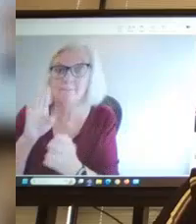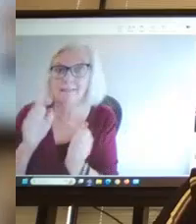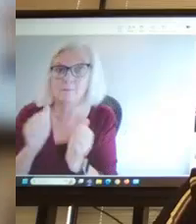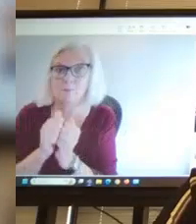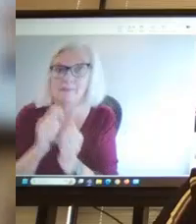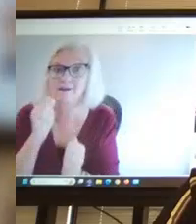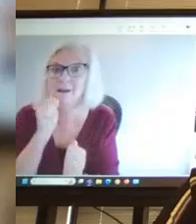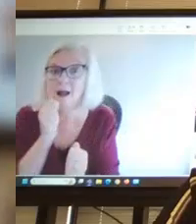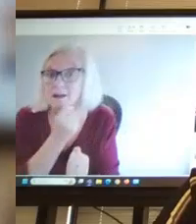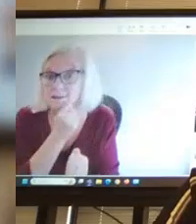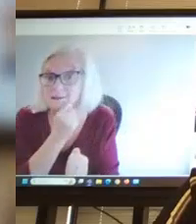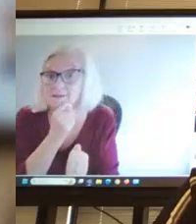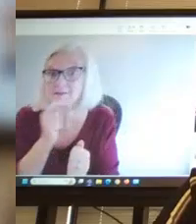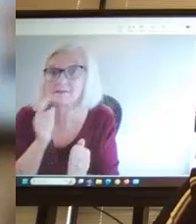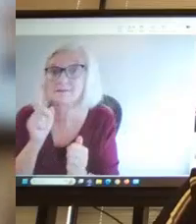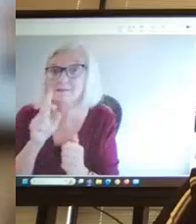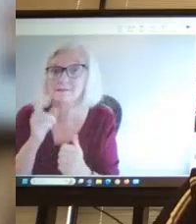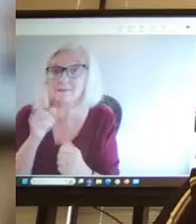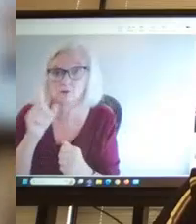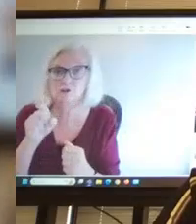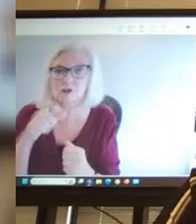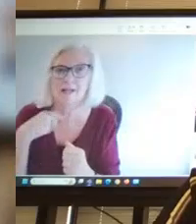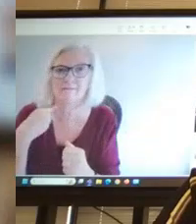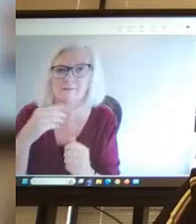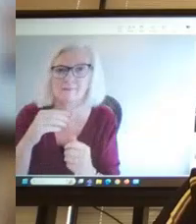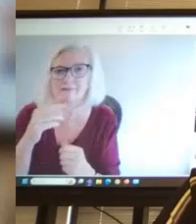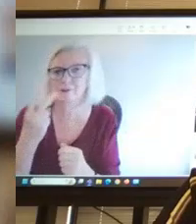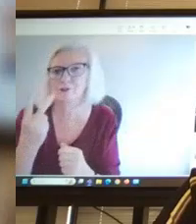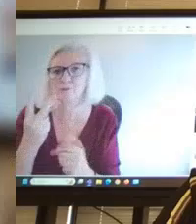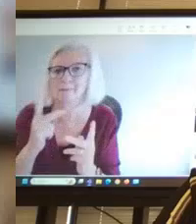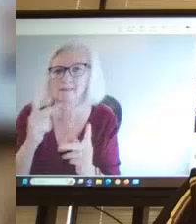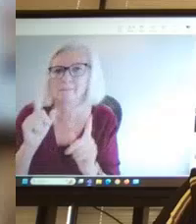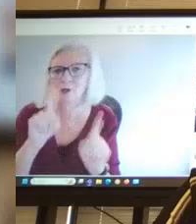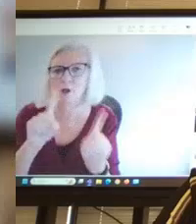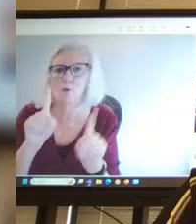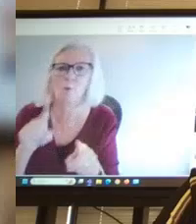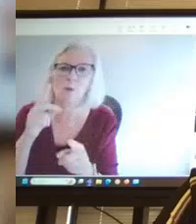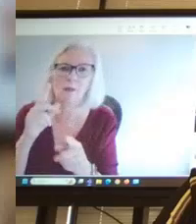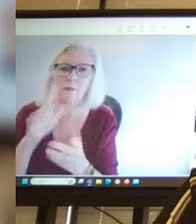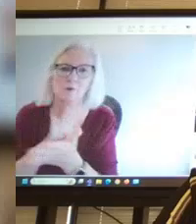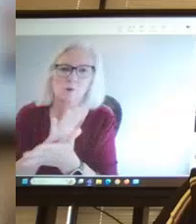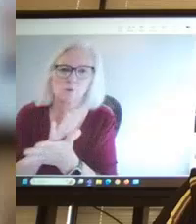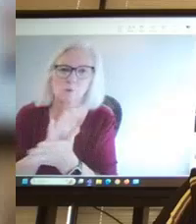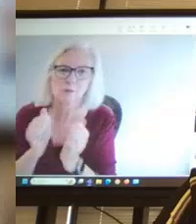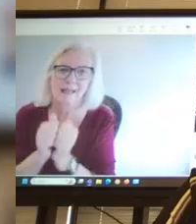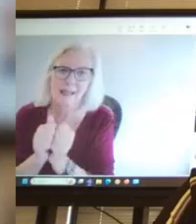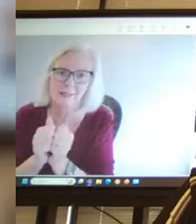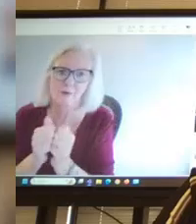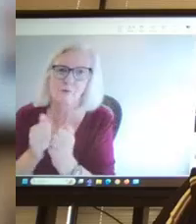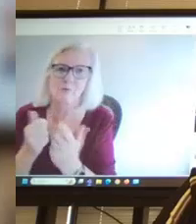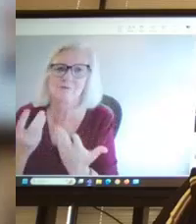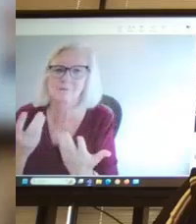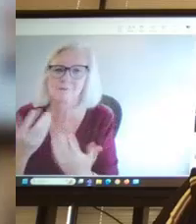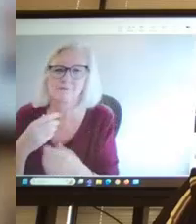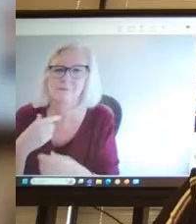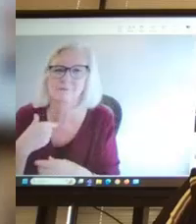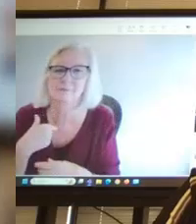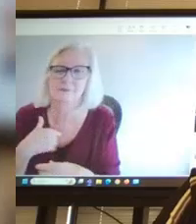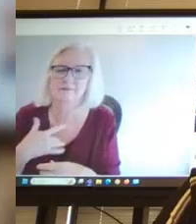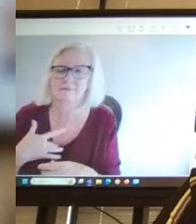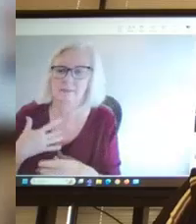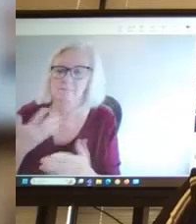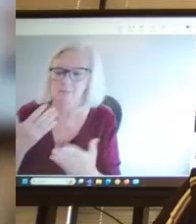the campus and who can be physically with Sandy Turner, that would be good. Somebody who can actually